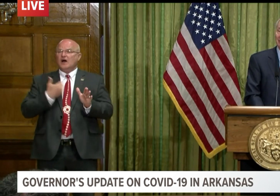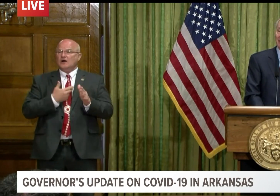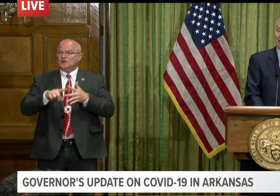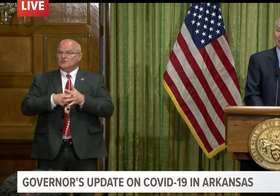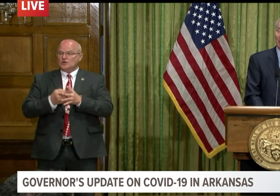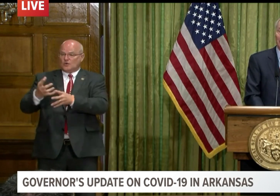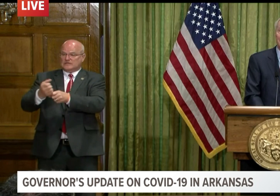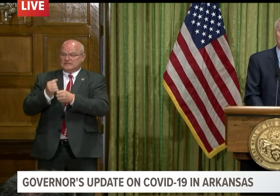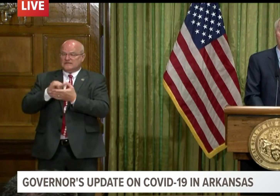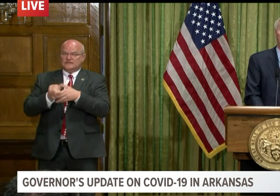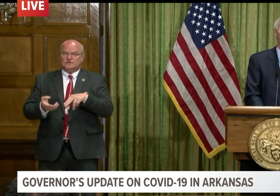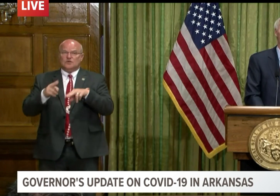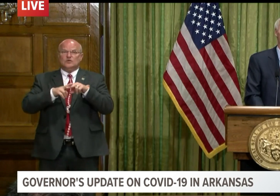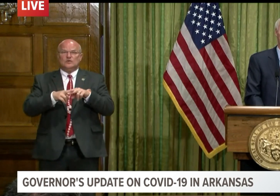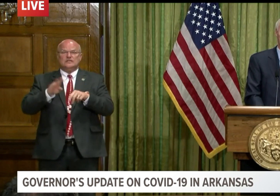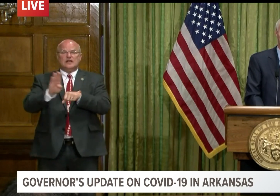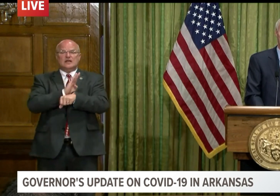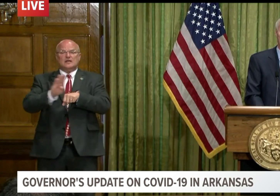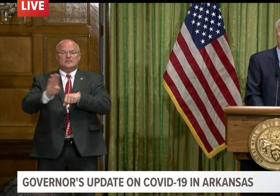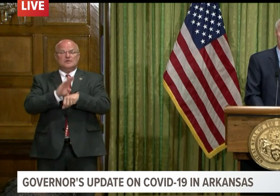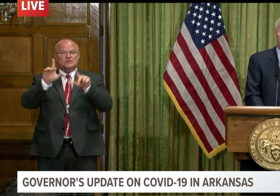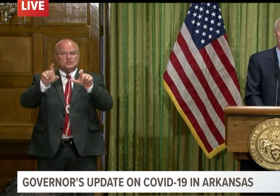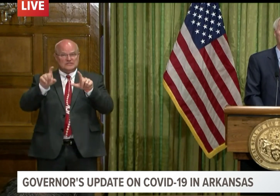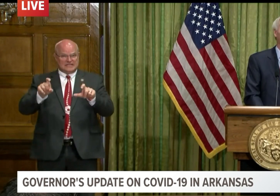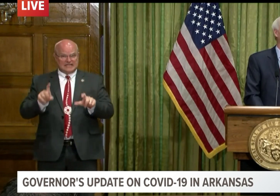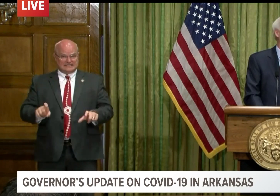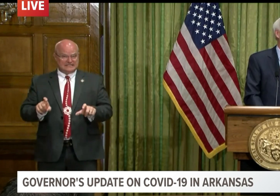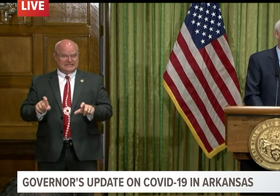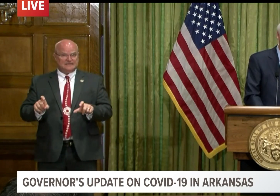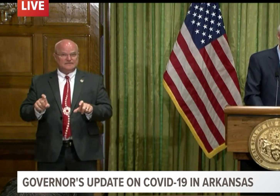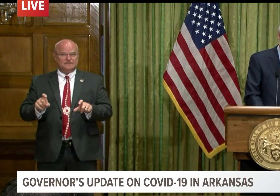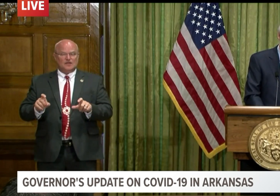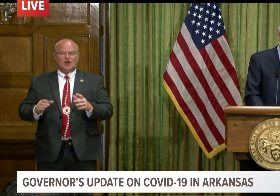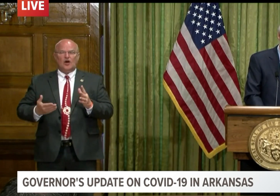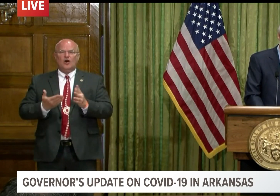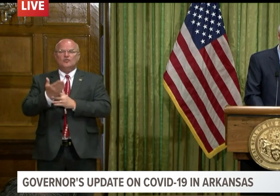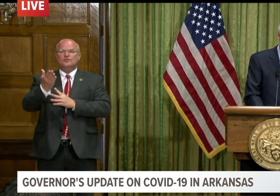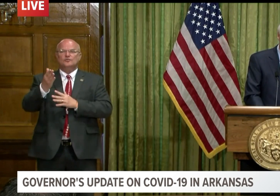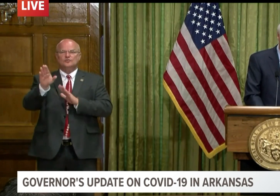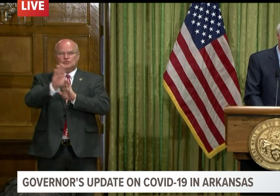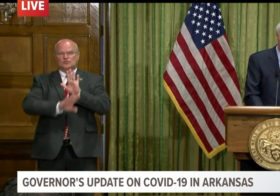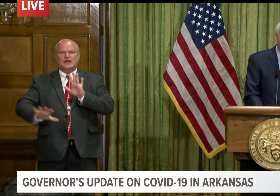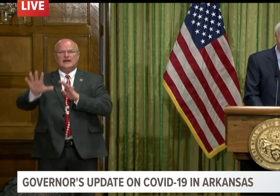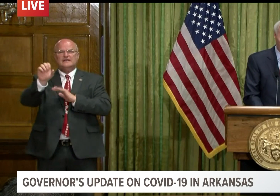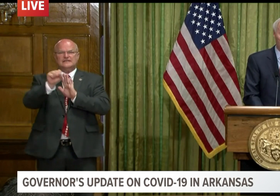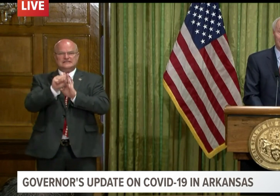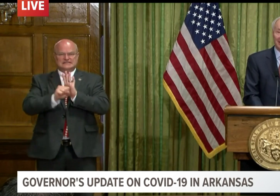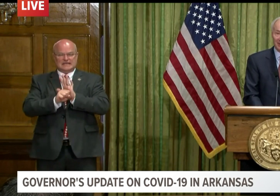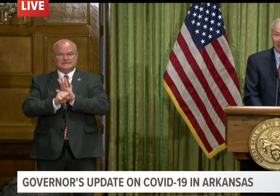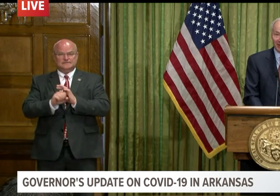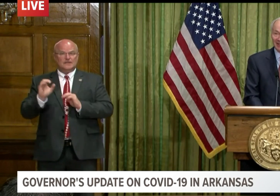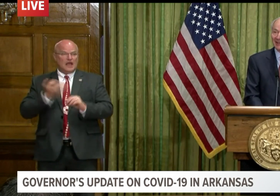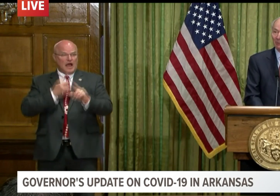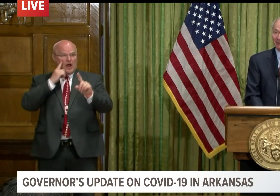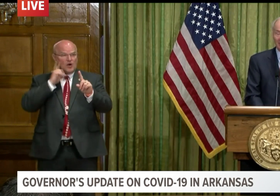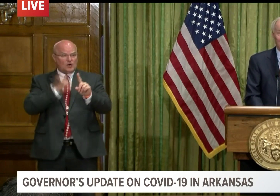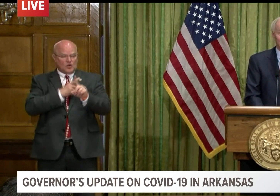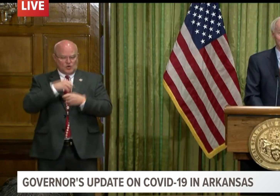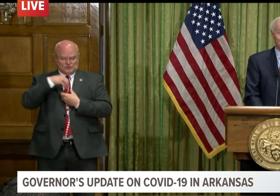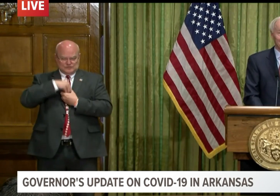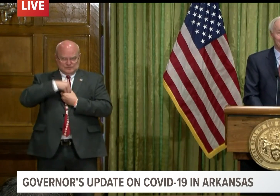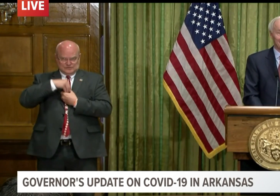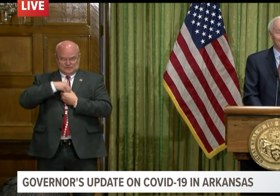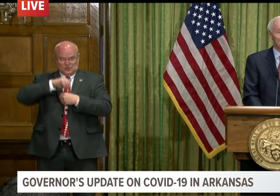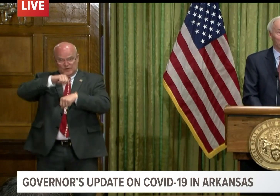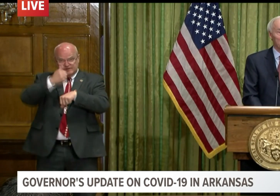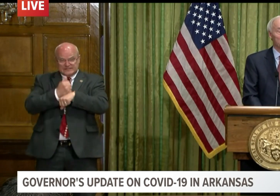start receiving this, to increase our commercial testing capacity all through the state. Our goal internally that we've